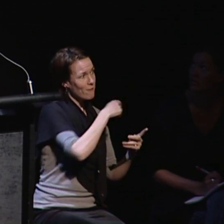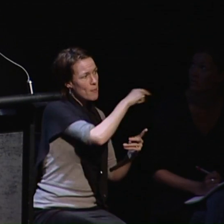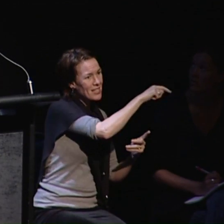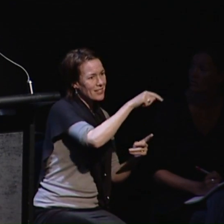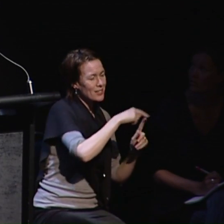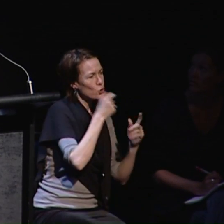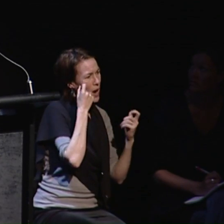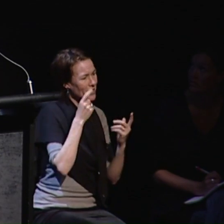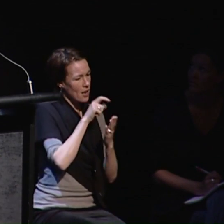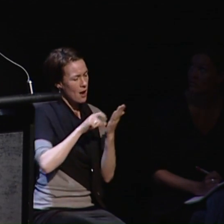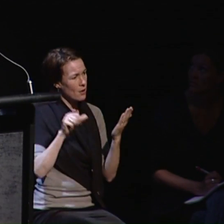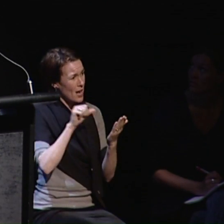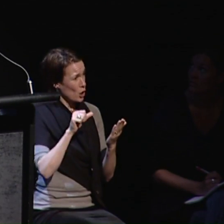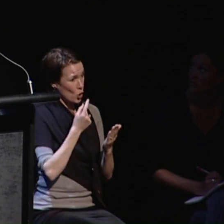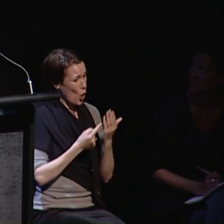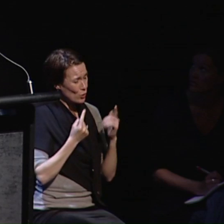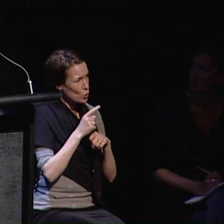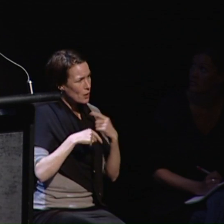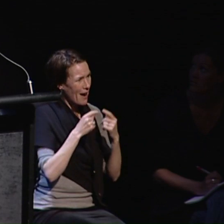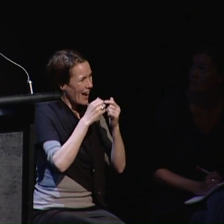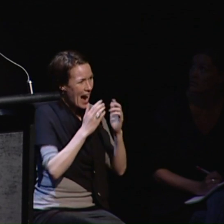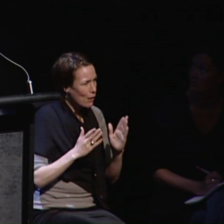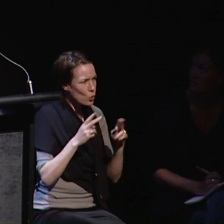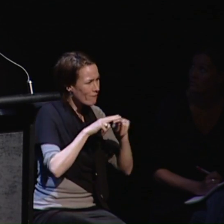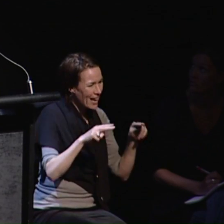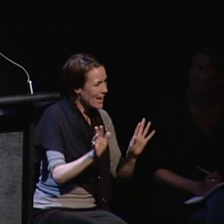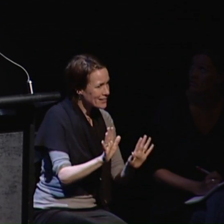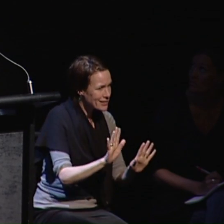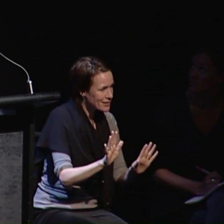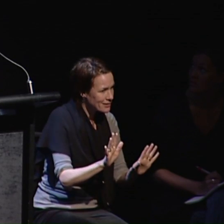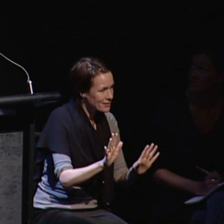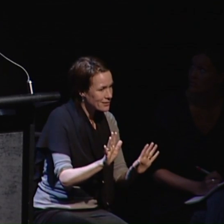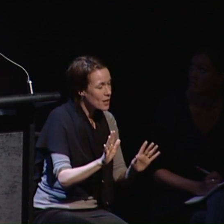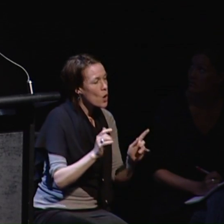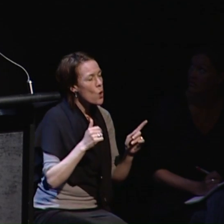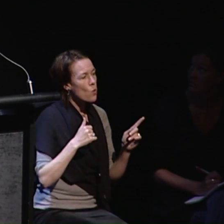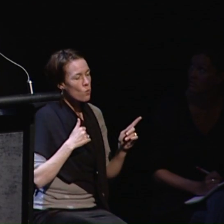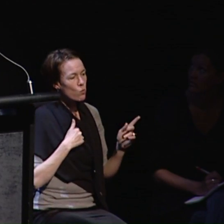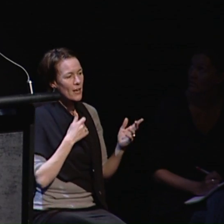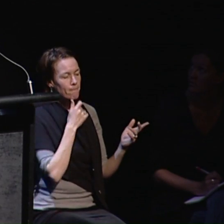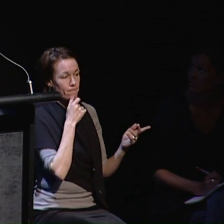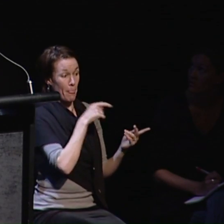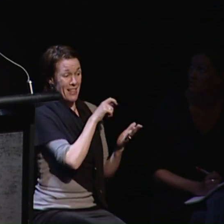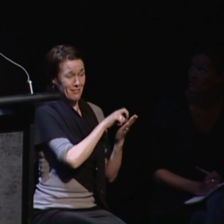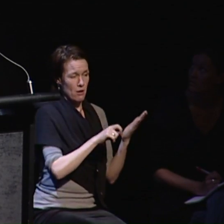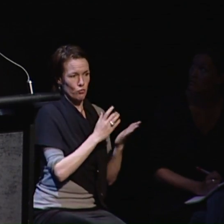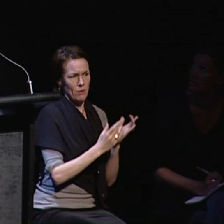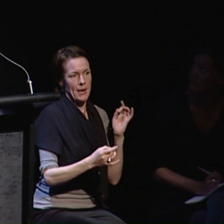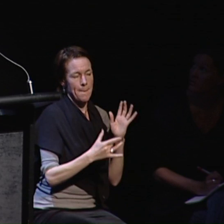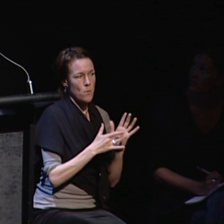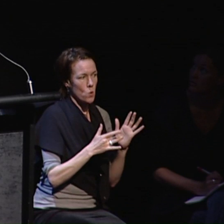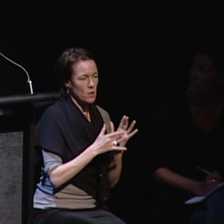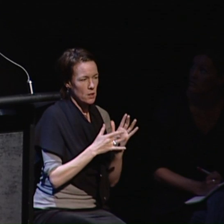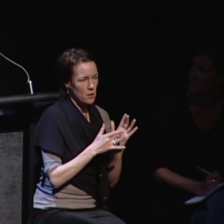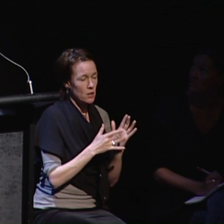a lot more than physically where people live, decided that we needed to create some attention to this article, and that